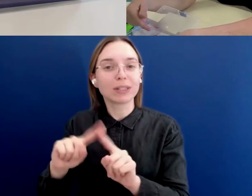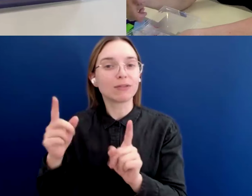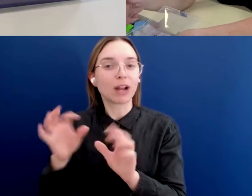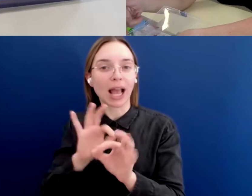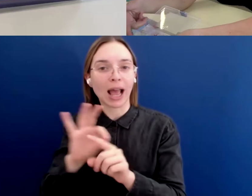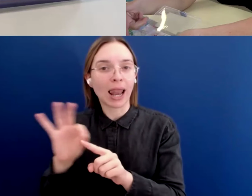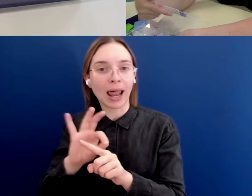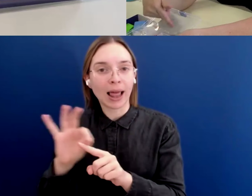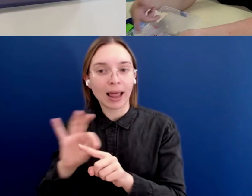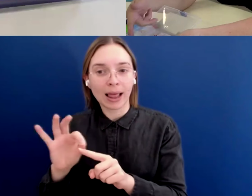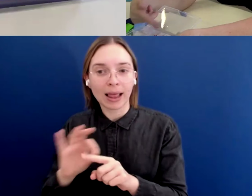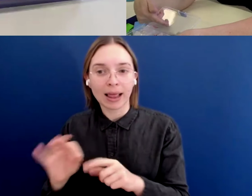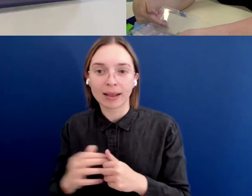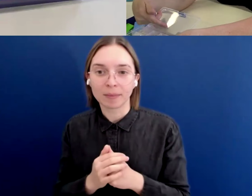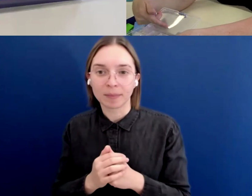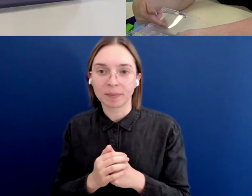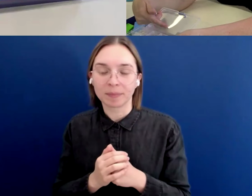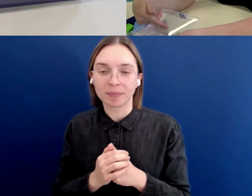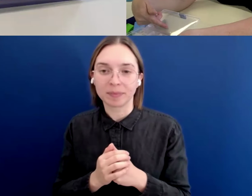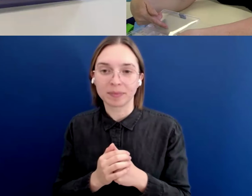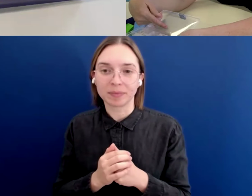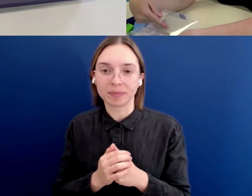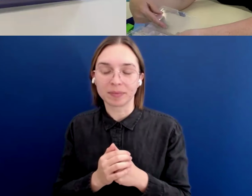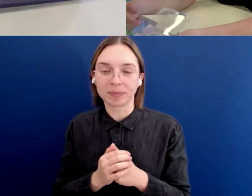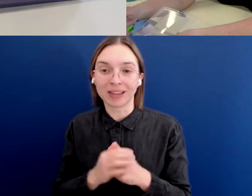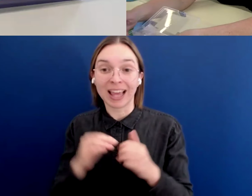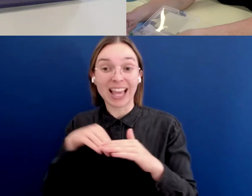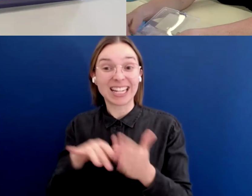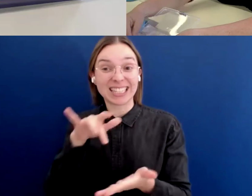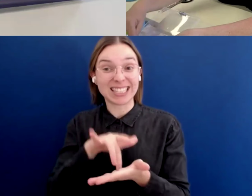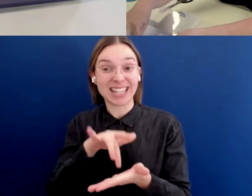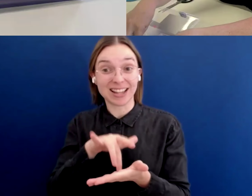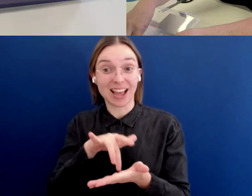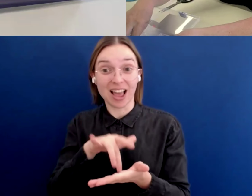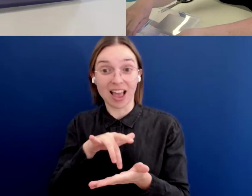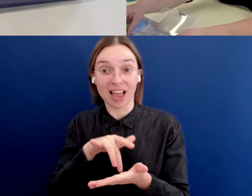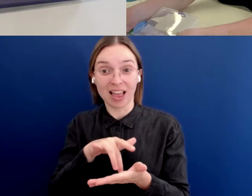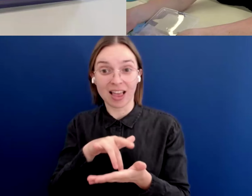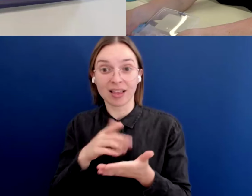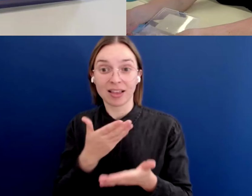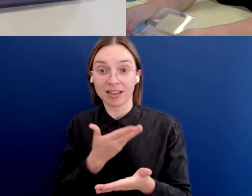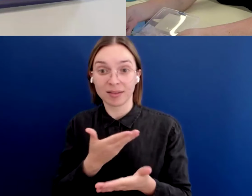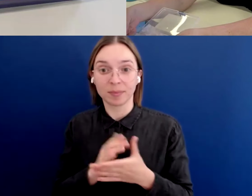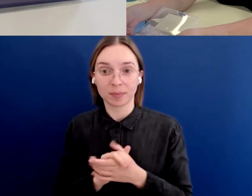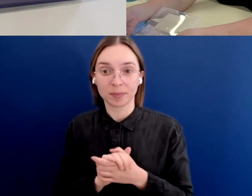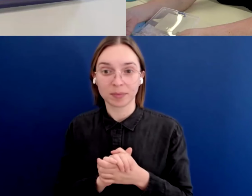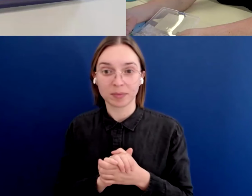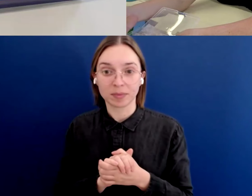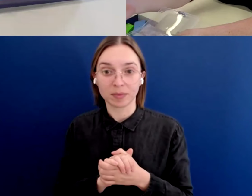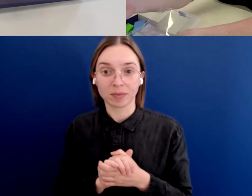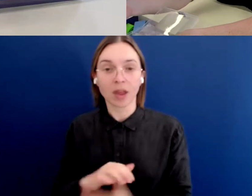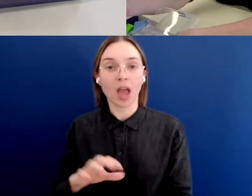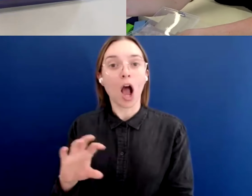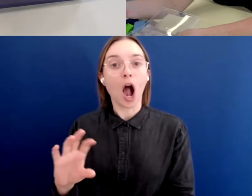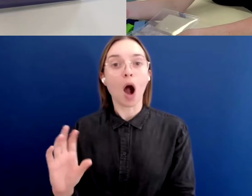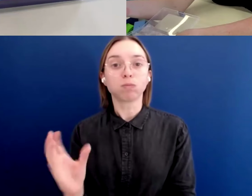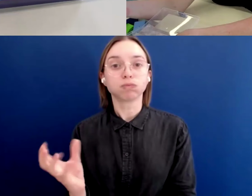In the center, I'll also point these out because it'll help later. We have here is a vibration